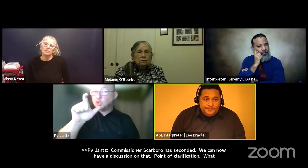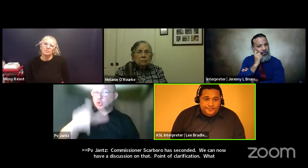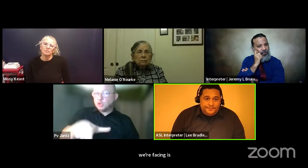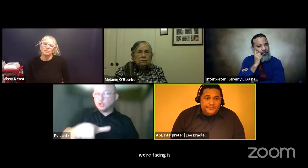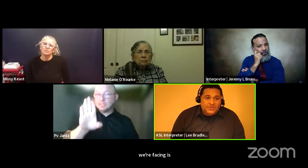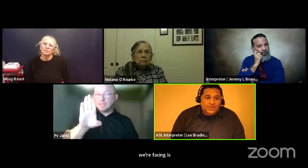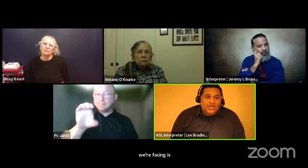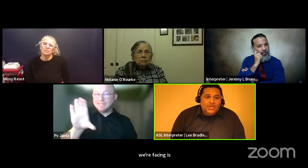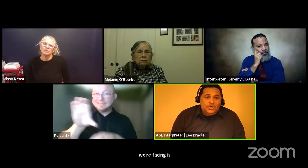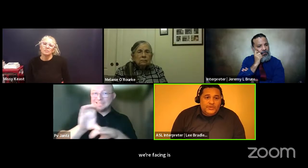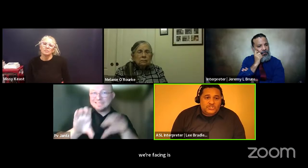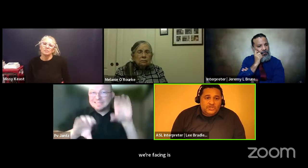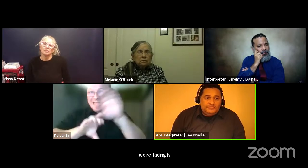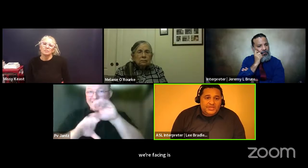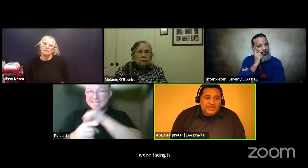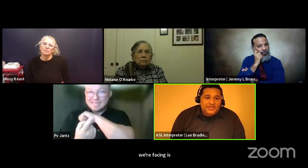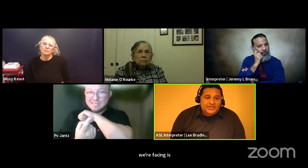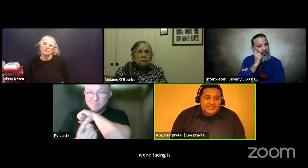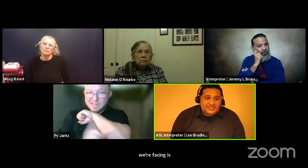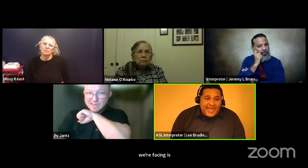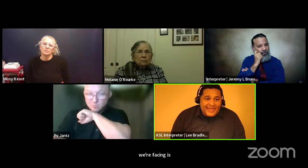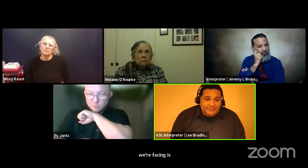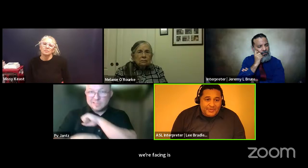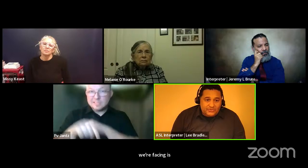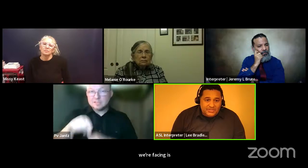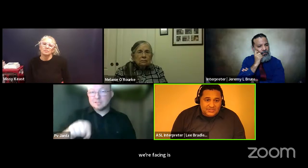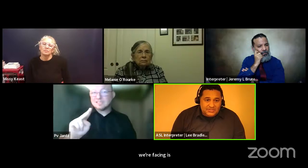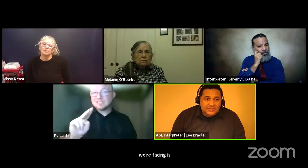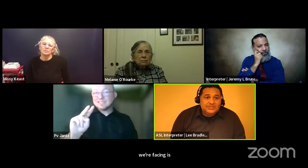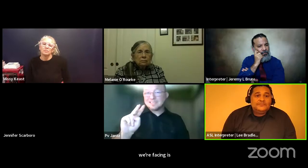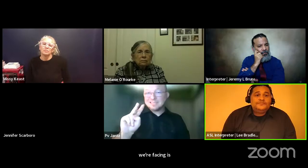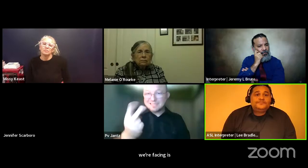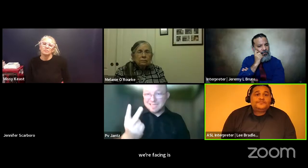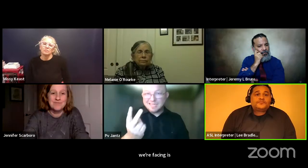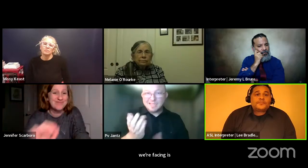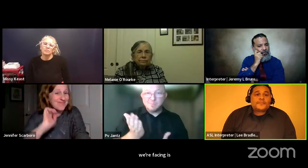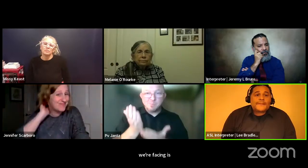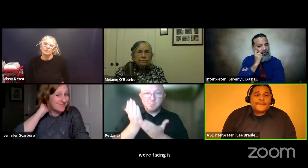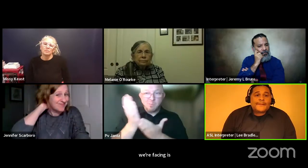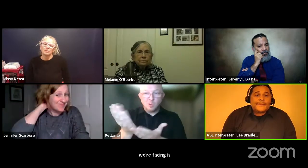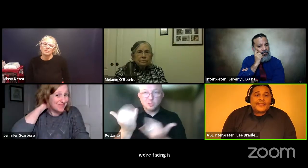and we shouldn't be stacking penalties.